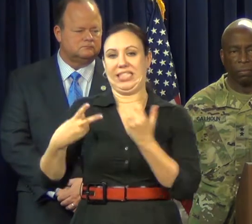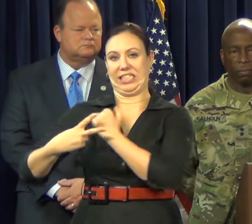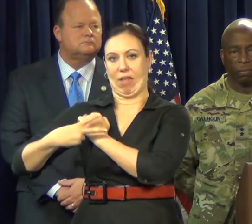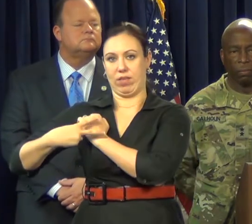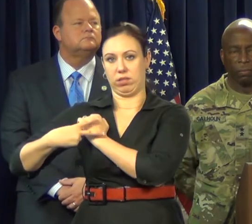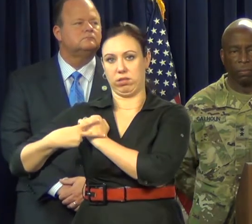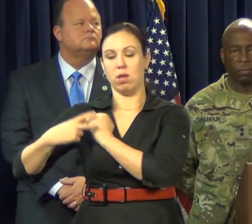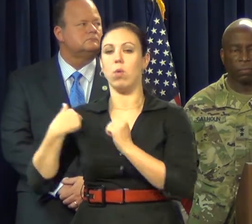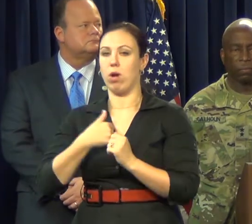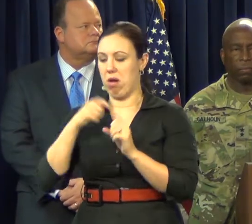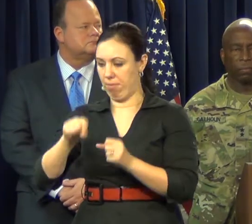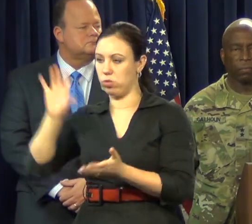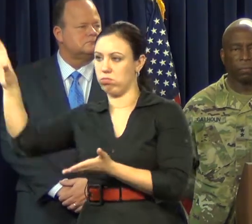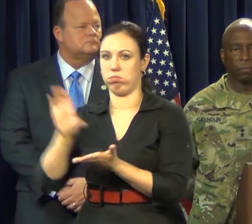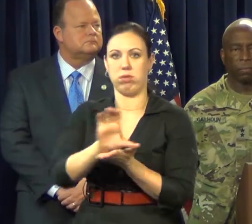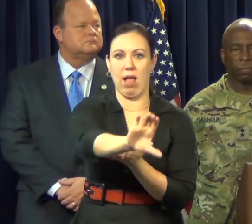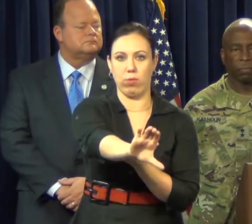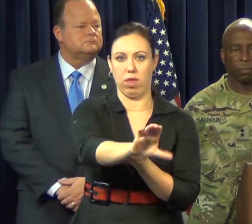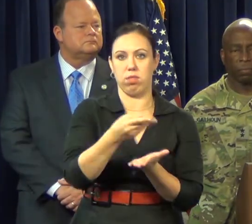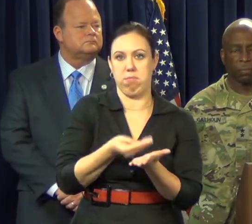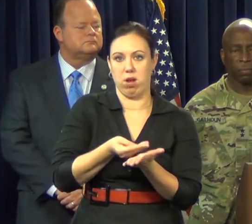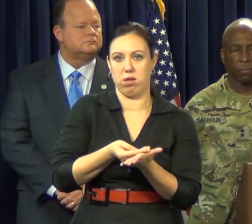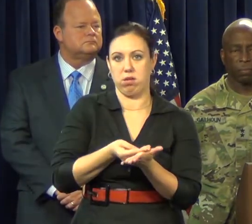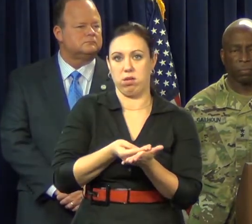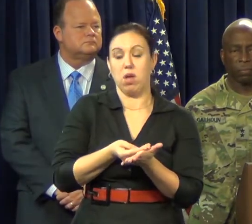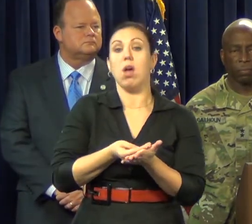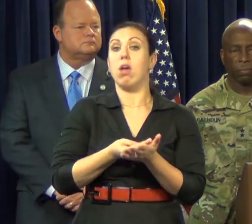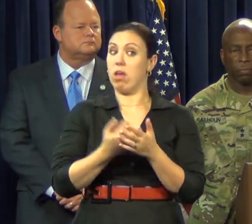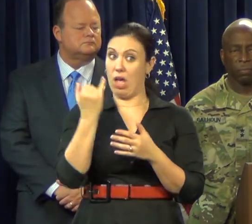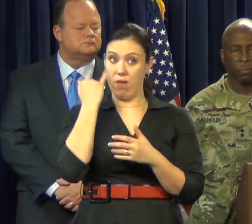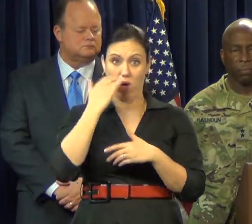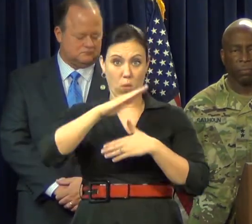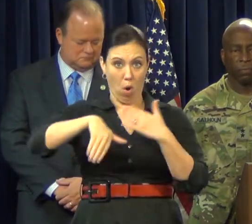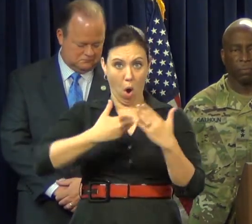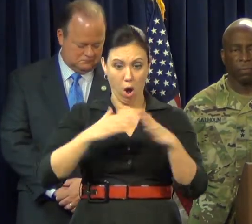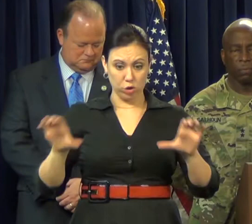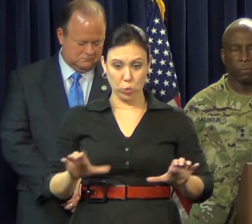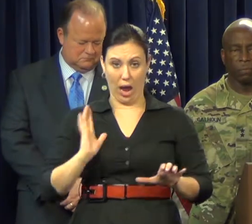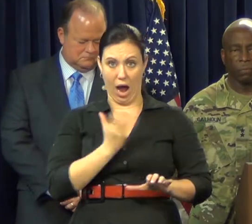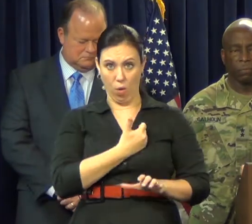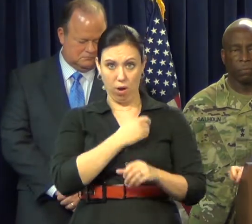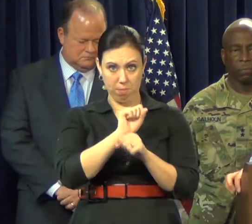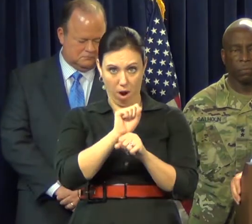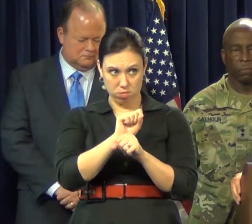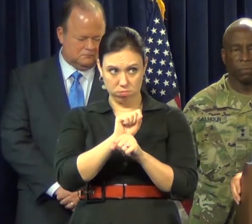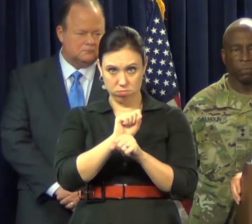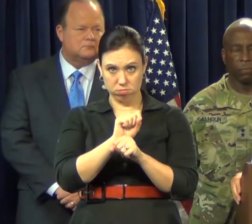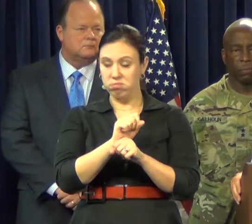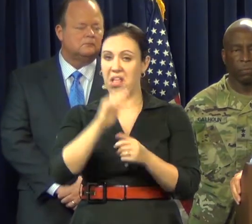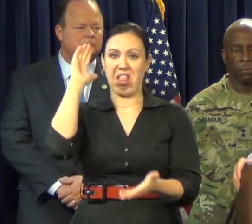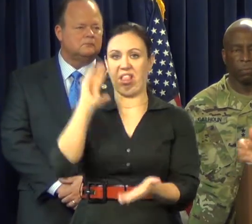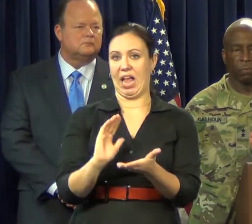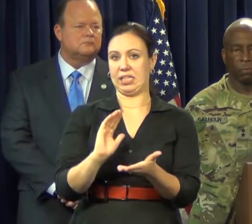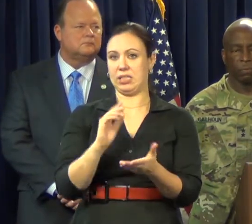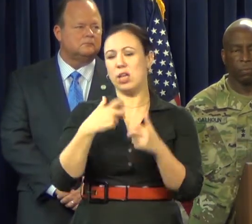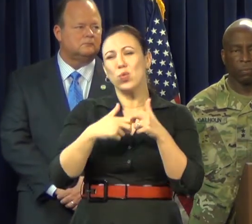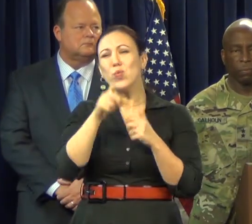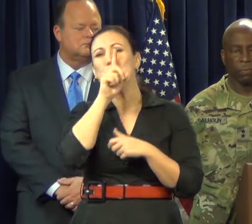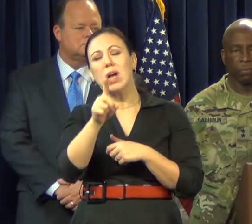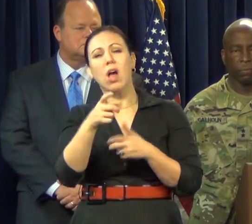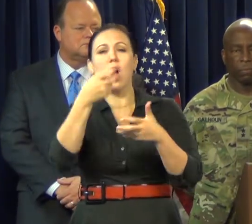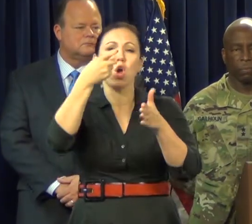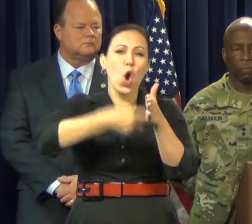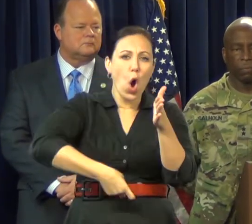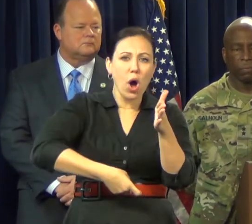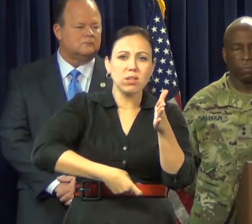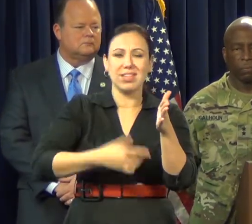savings, and so we're able to allocate the dollars. But if all of us do our part, then we have less issues. I mean, the cost